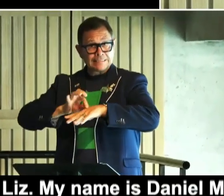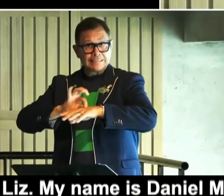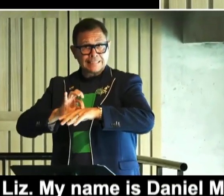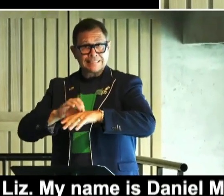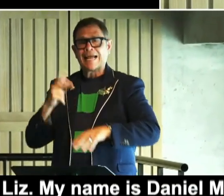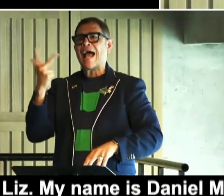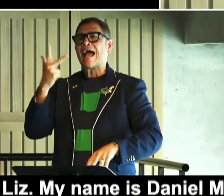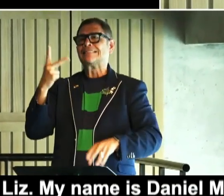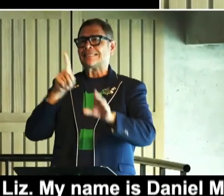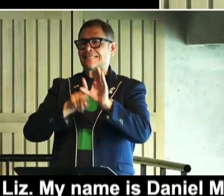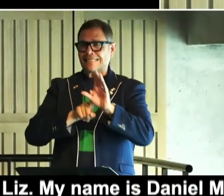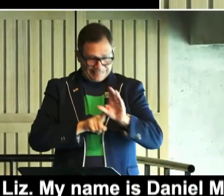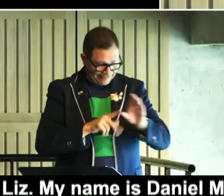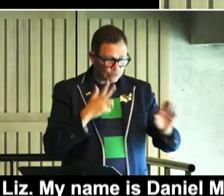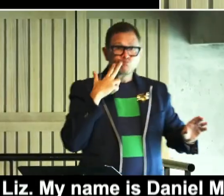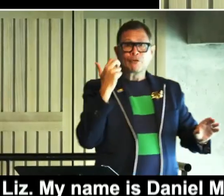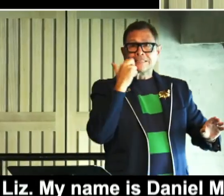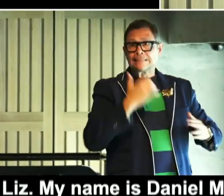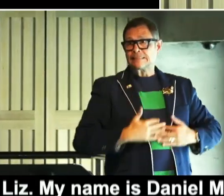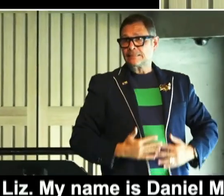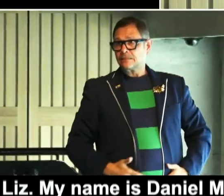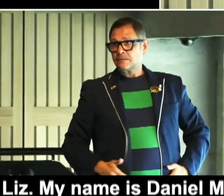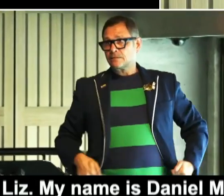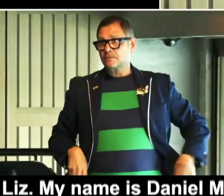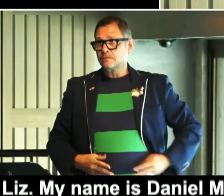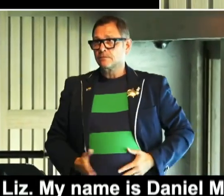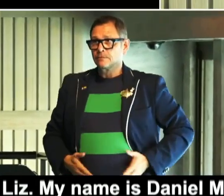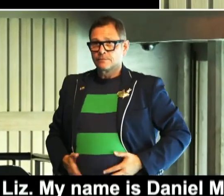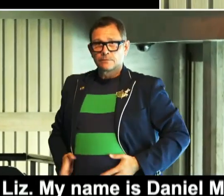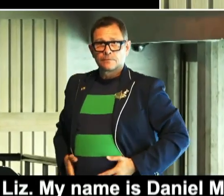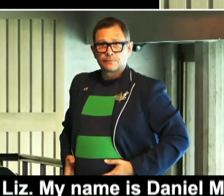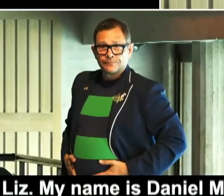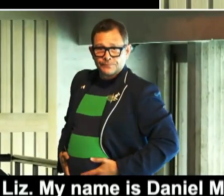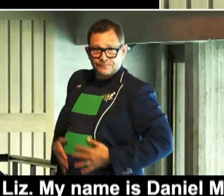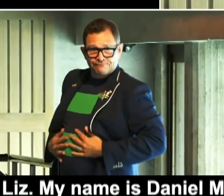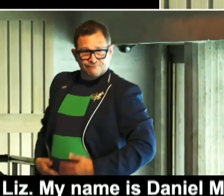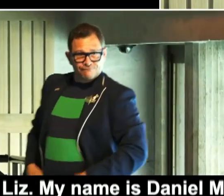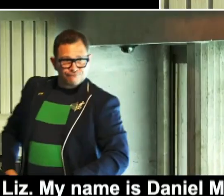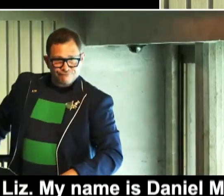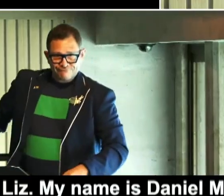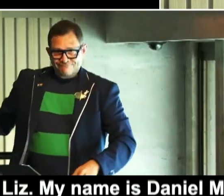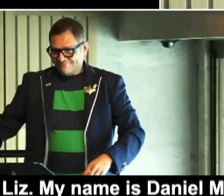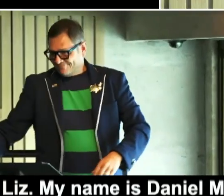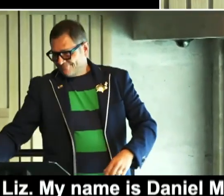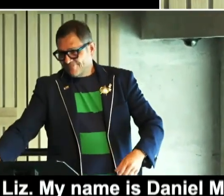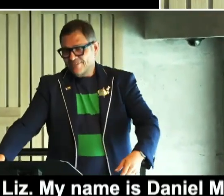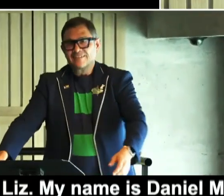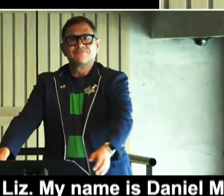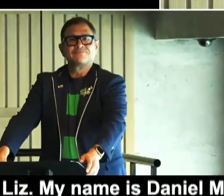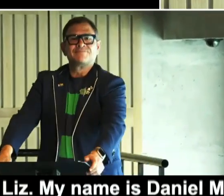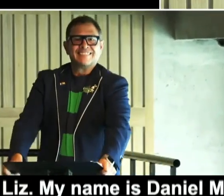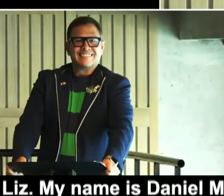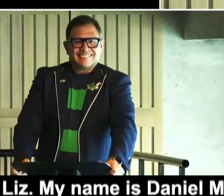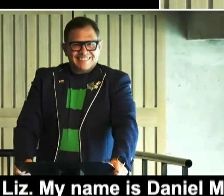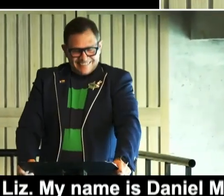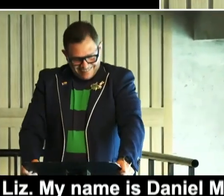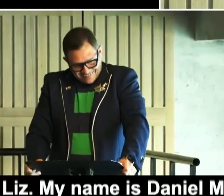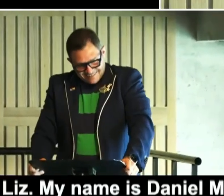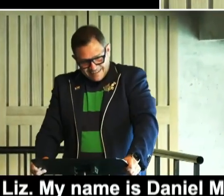brown hair, brown eyes, blue glasses, and a tummy that makes me look 18 years pregnant.